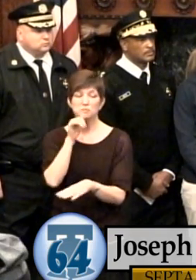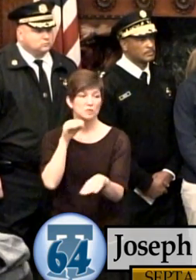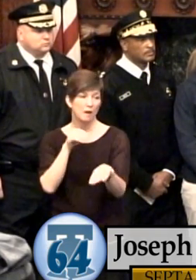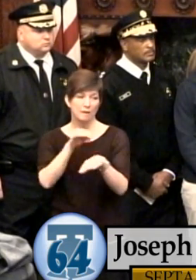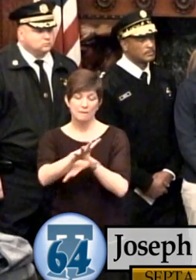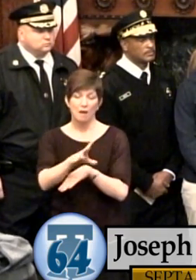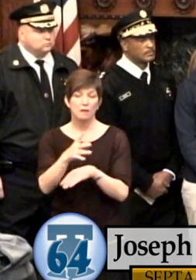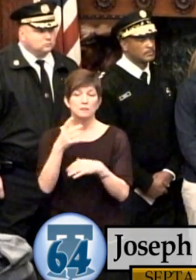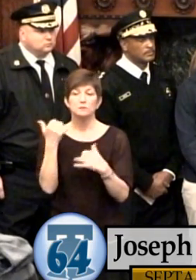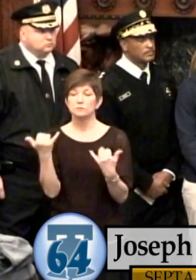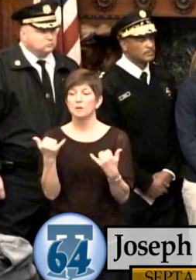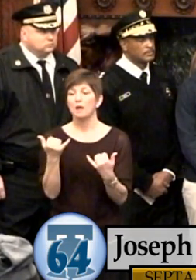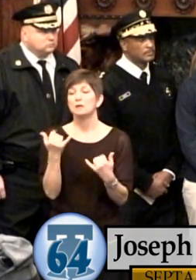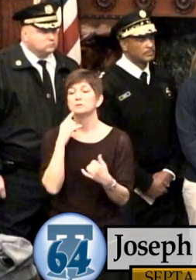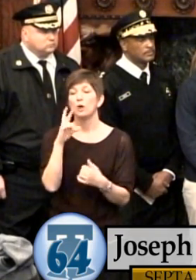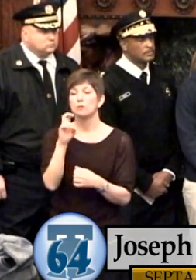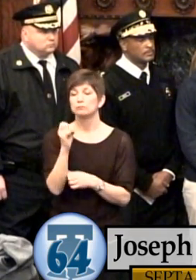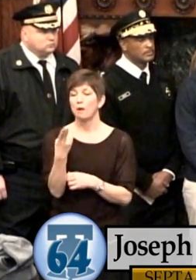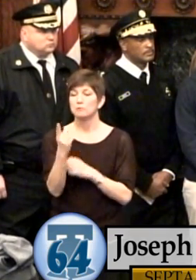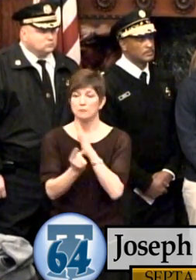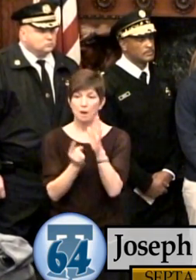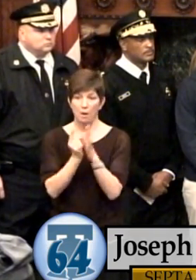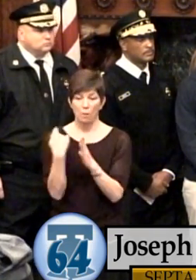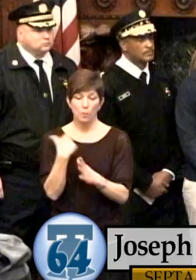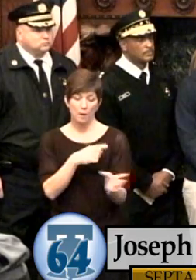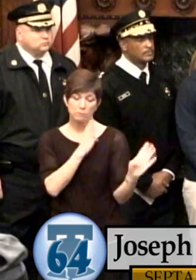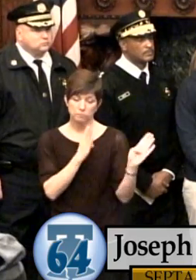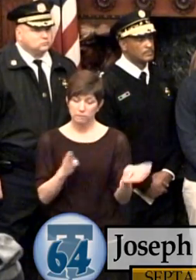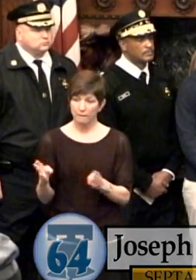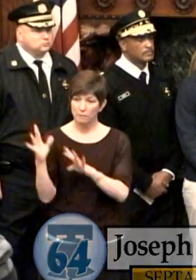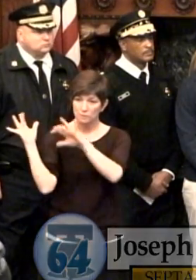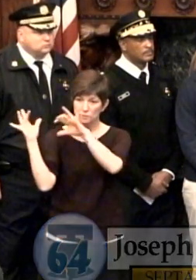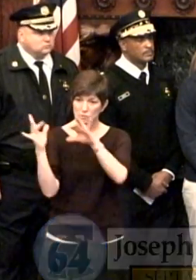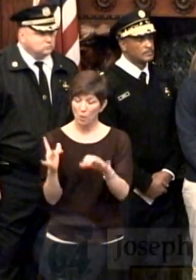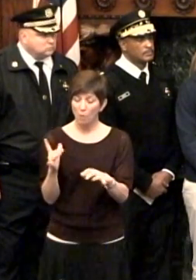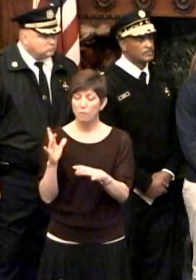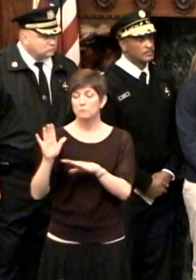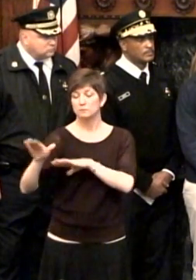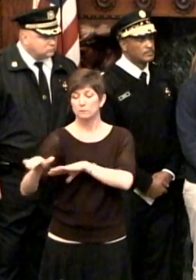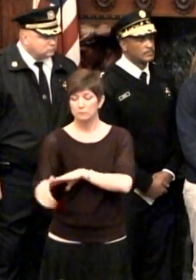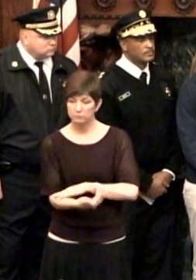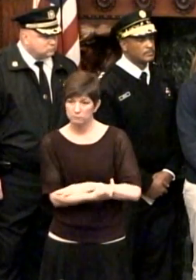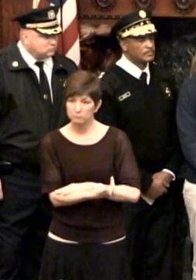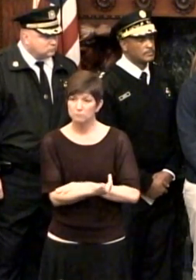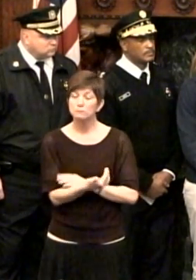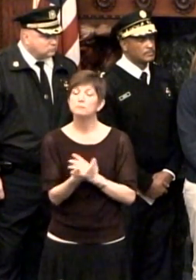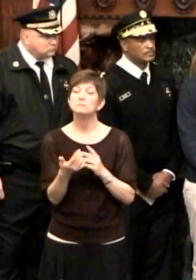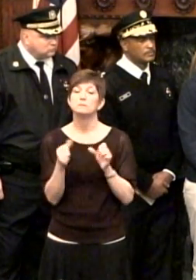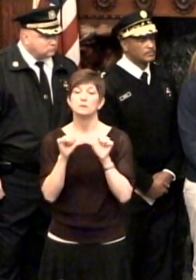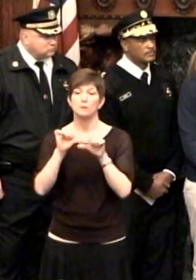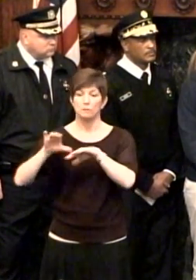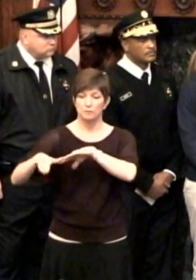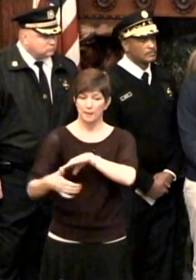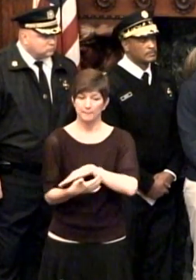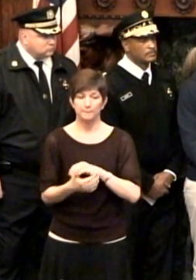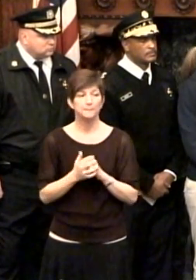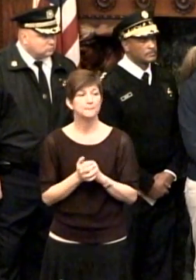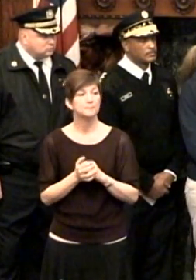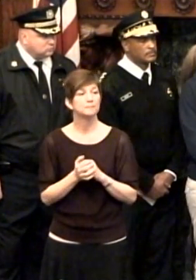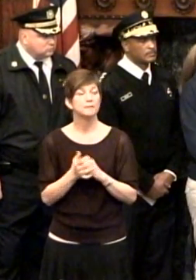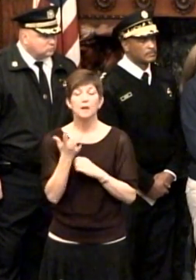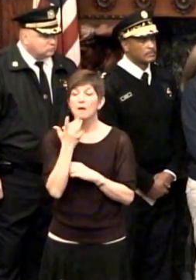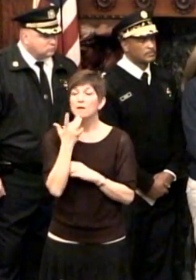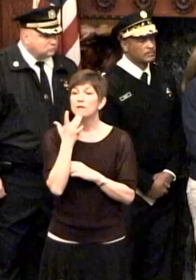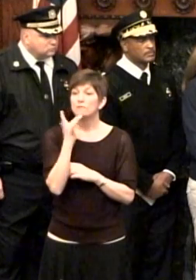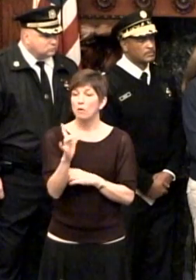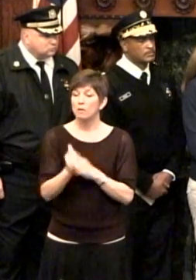affect this evening's rush hour. We're preparing for the snow, anticipate later this evening, and throughout the night. Fortunately,